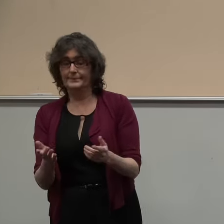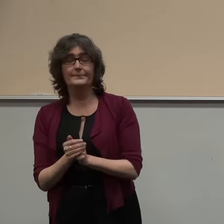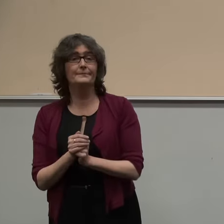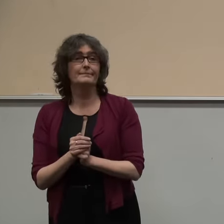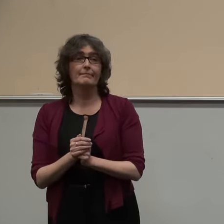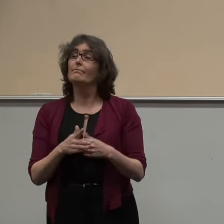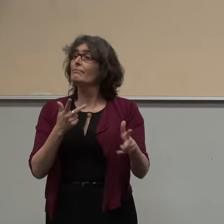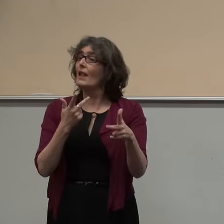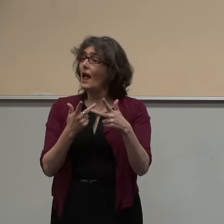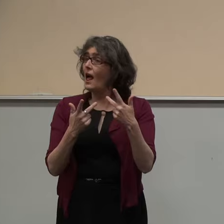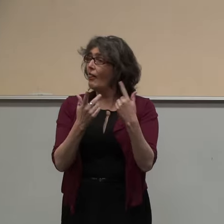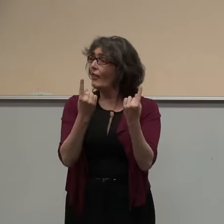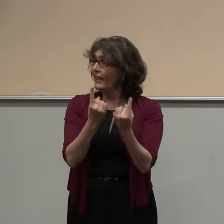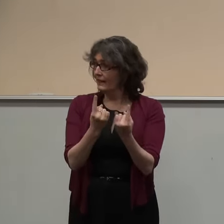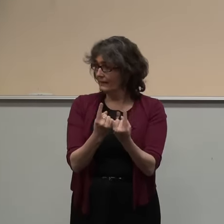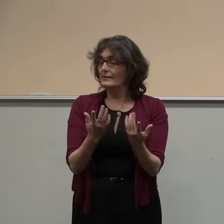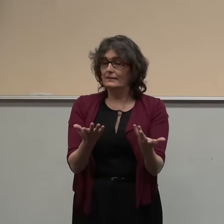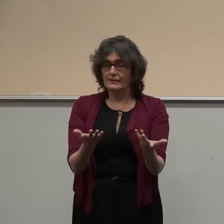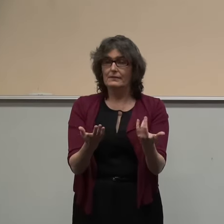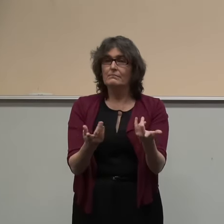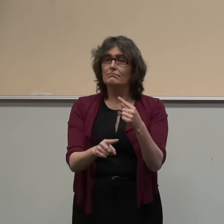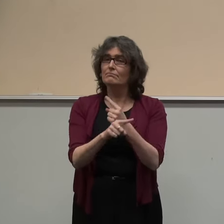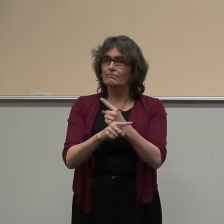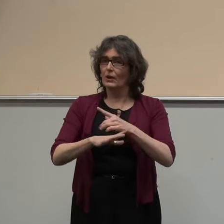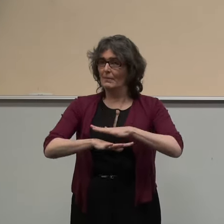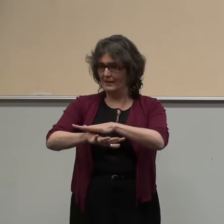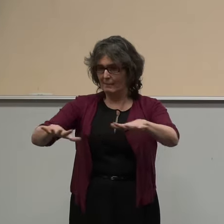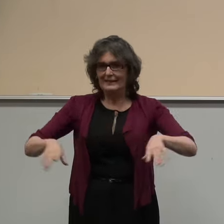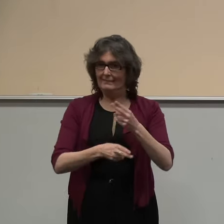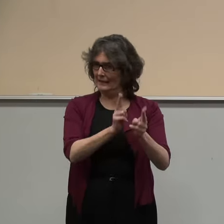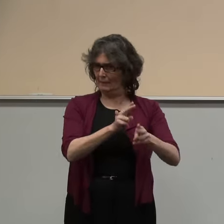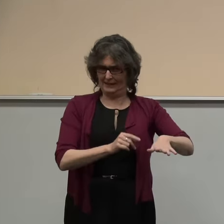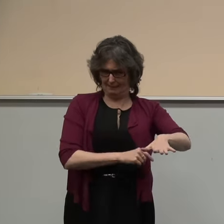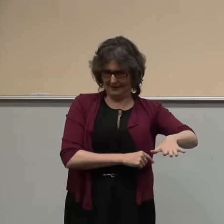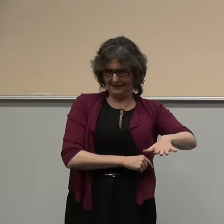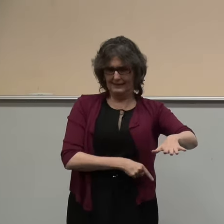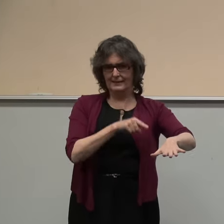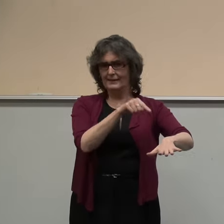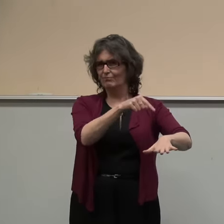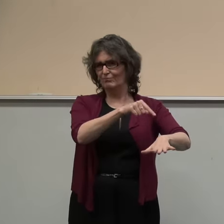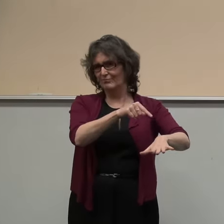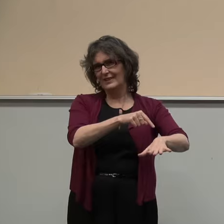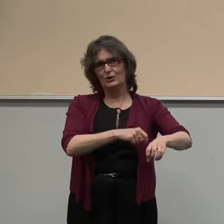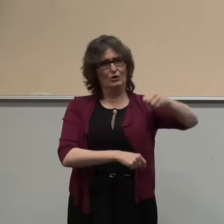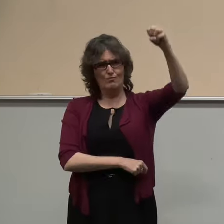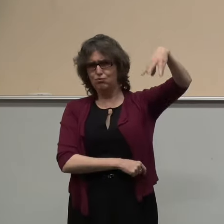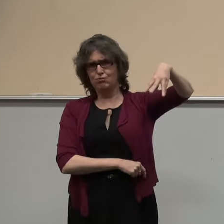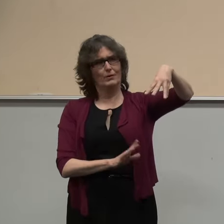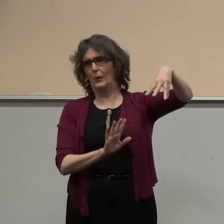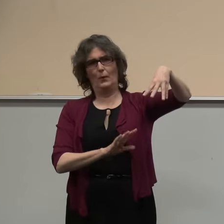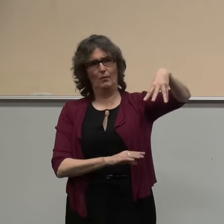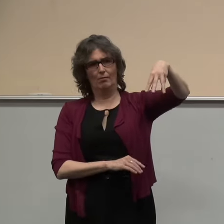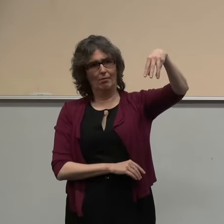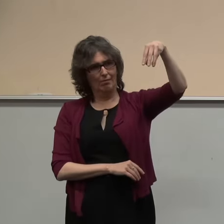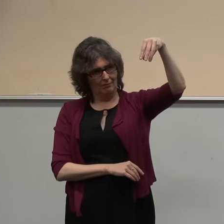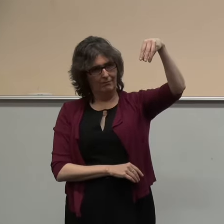Then other things about the space occupied by the interpreter was typically not well lit. And then